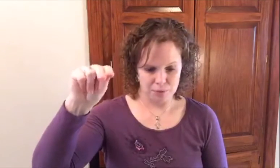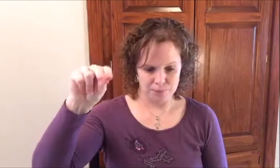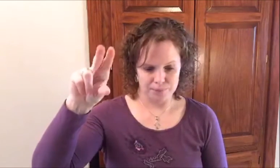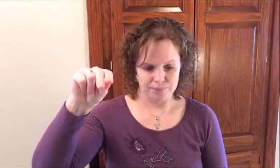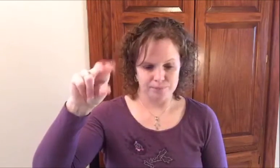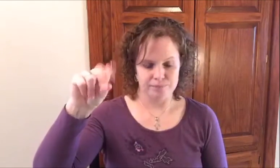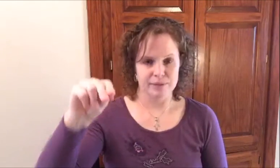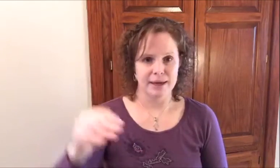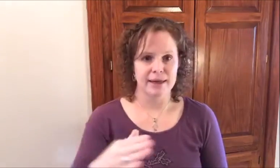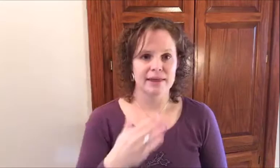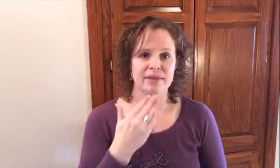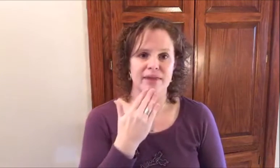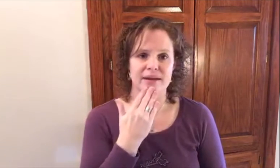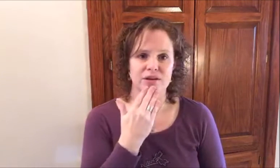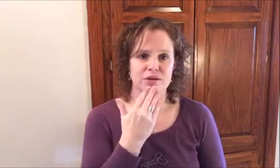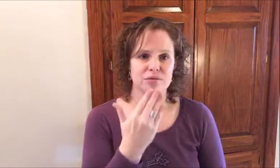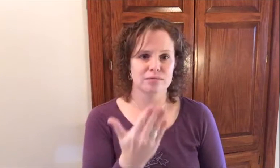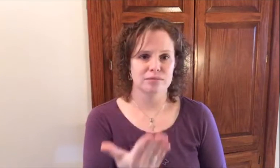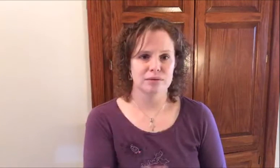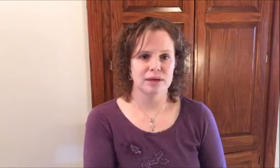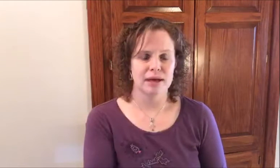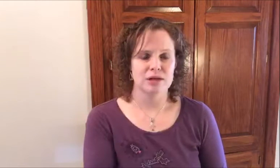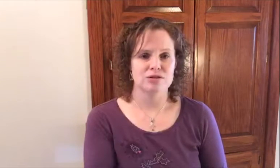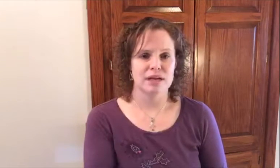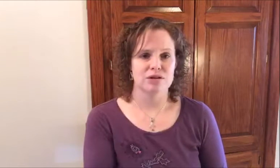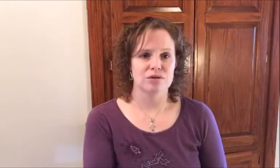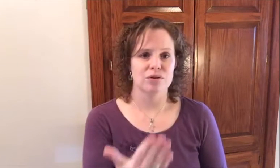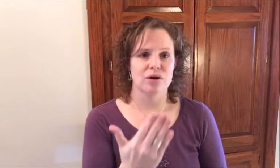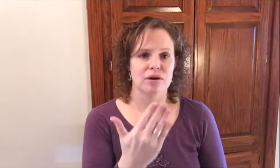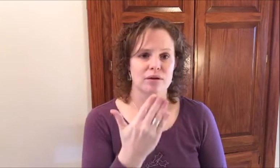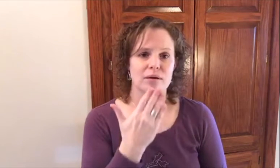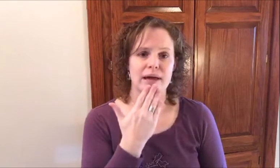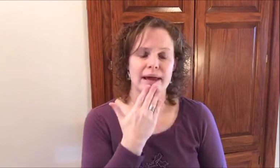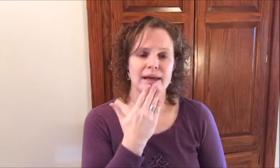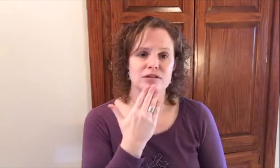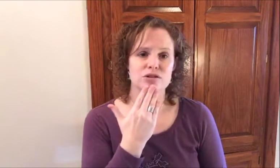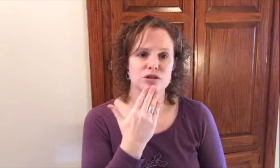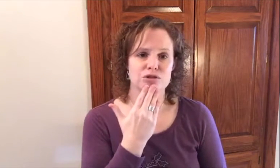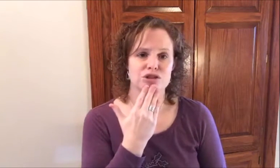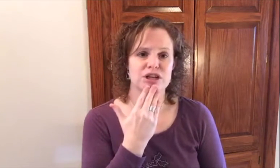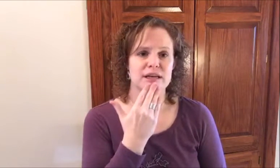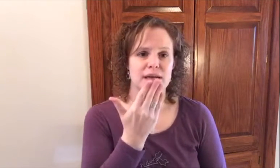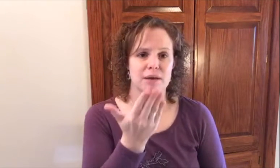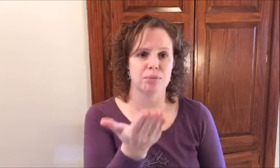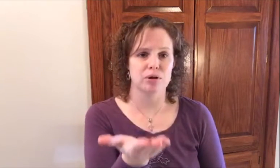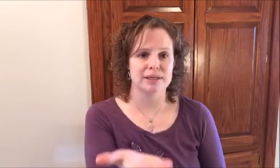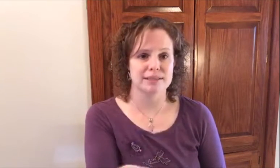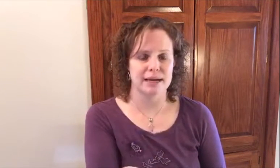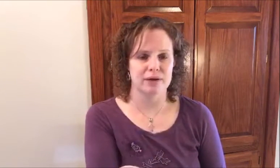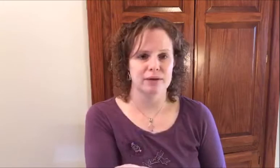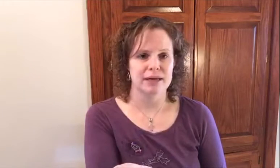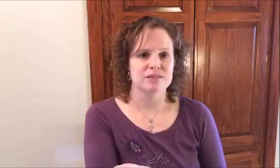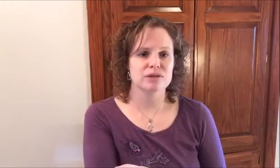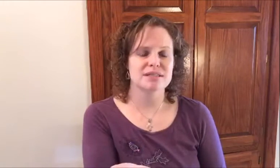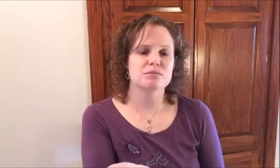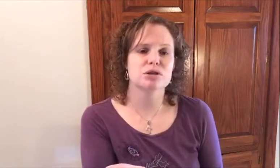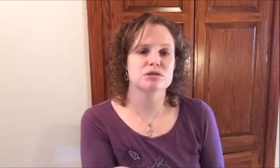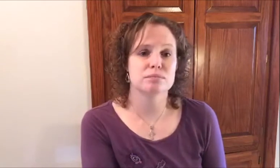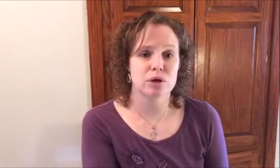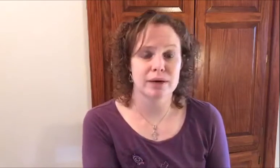No. Thank you. You take your hand to your chin and pull it down. It's very similar to blowing